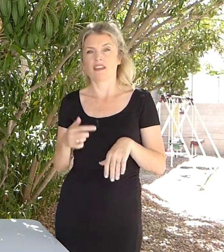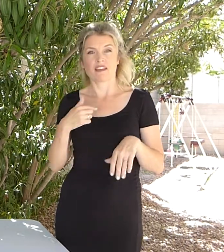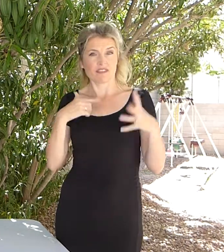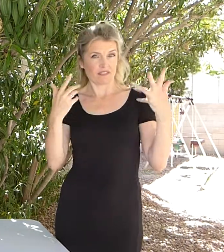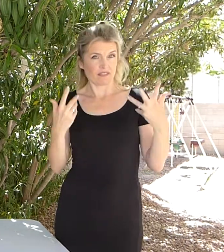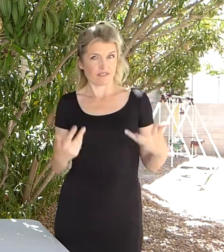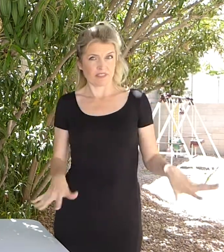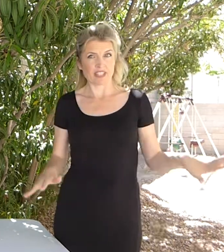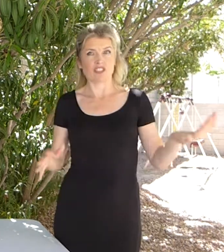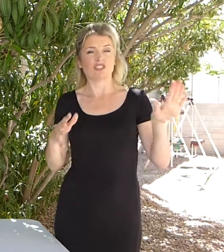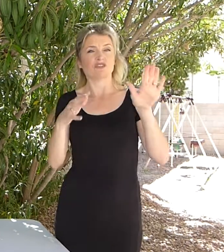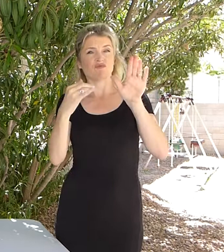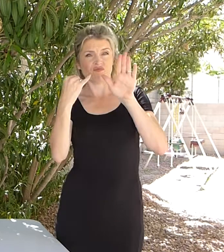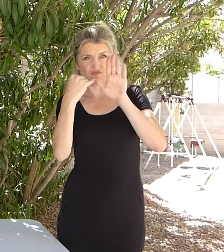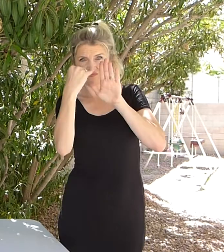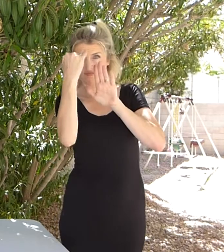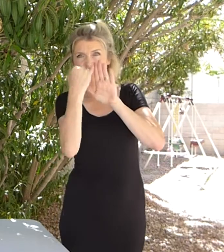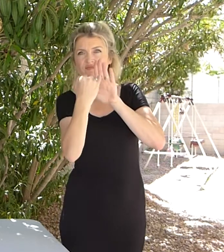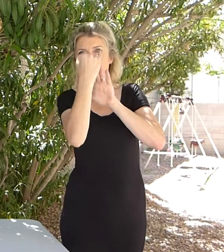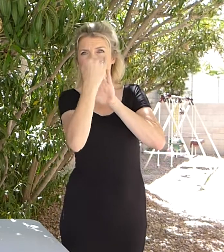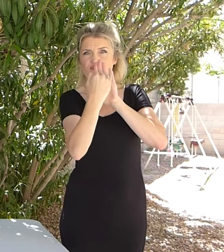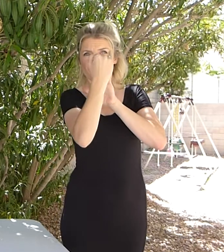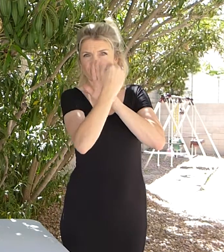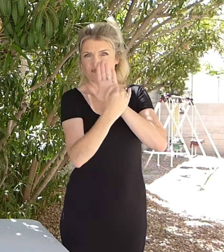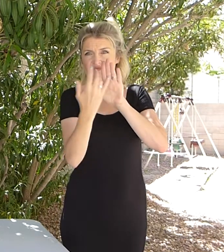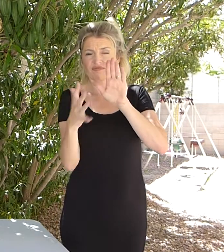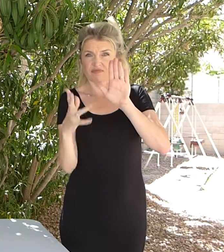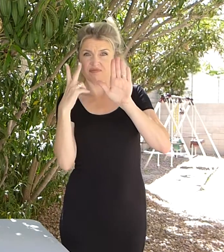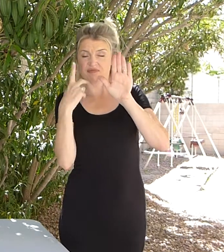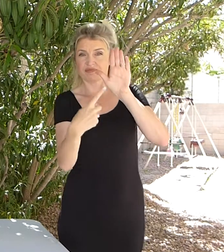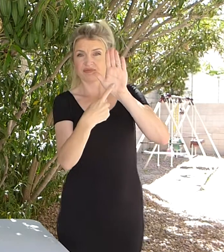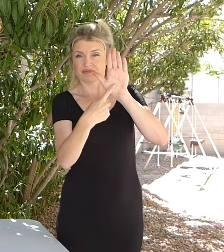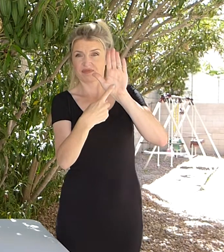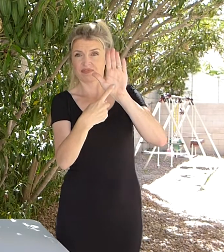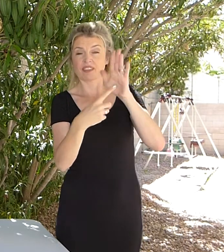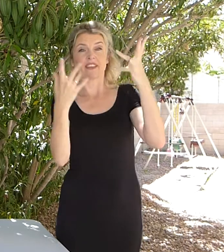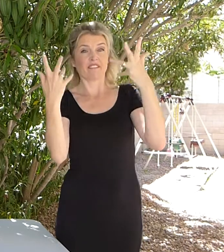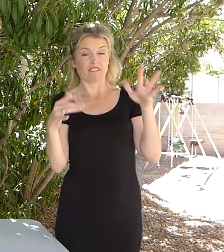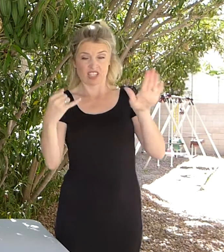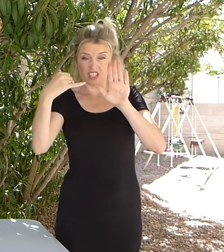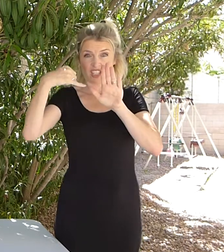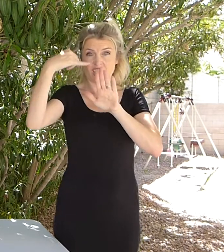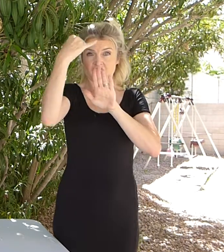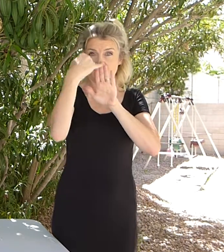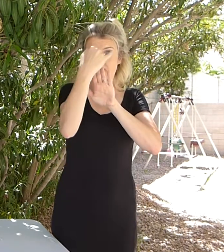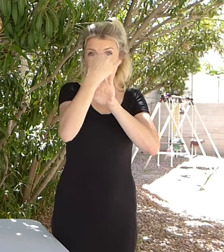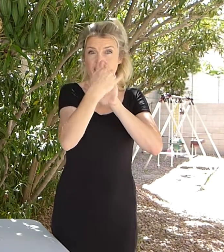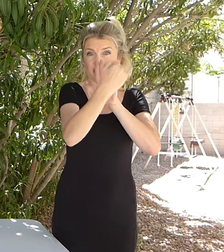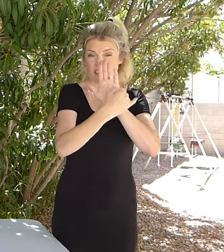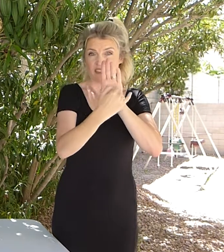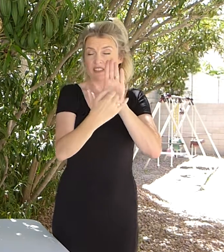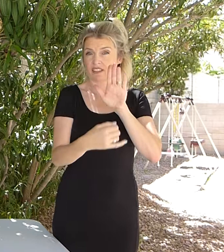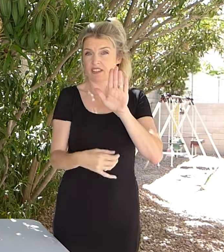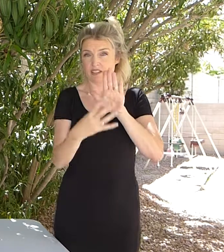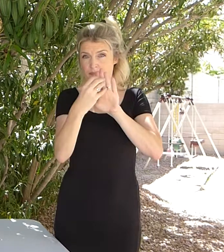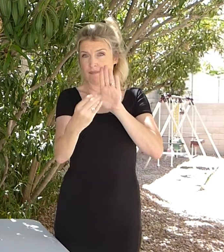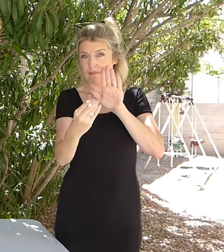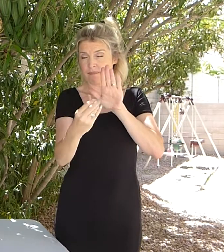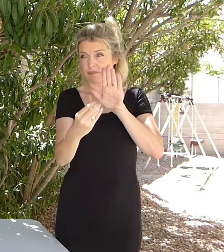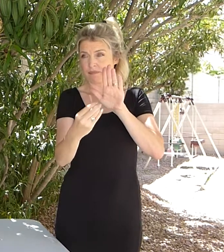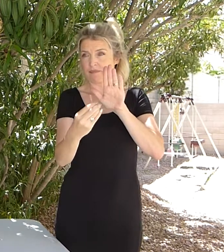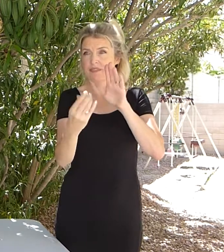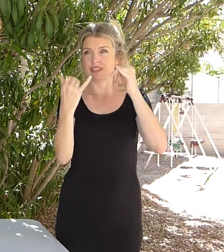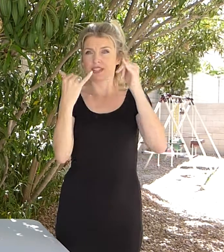it, and there it is. Okay? Now once it's traced, the next step is to get your